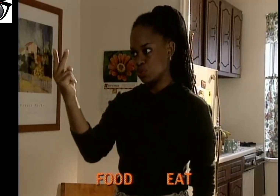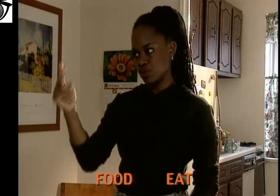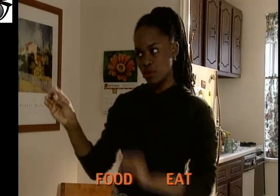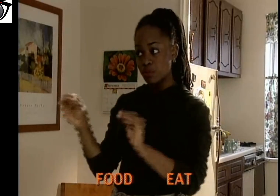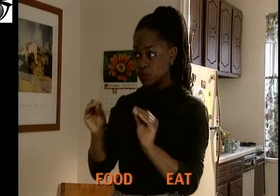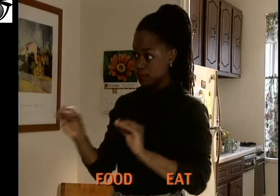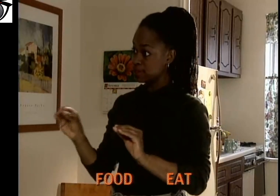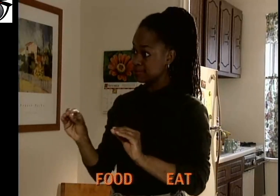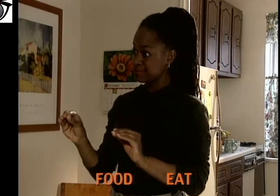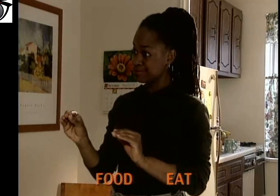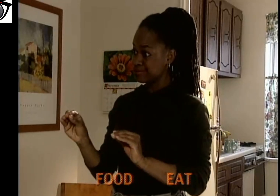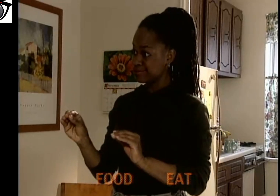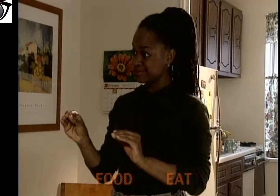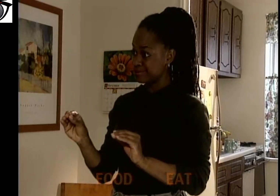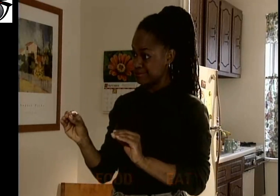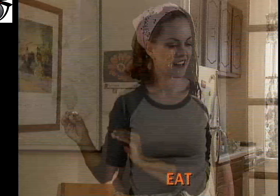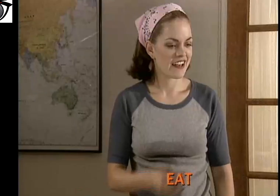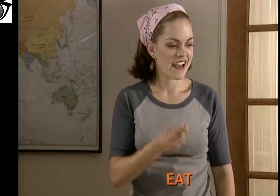two movements.